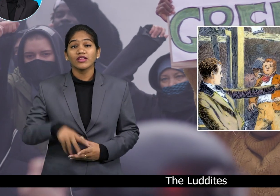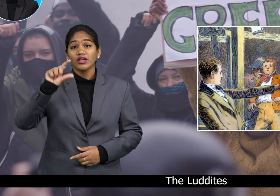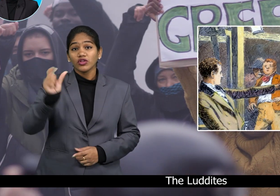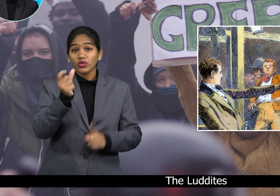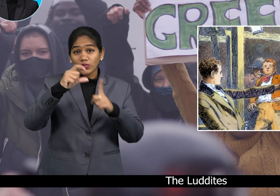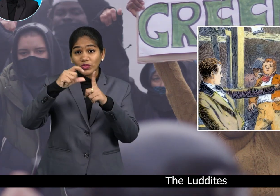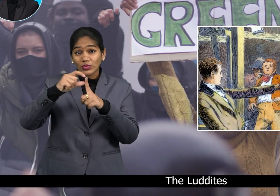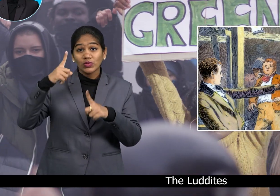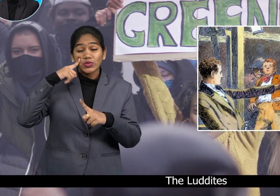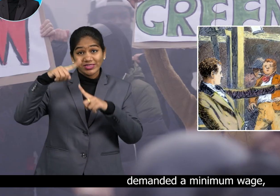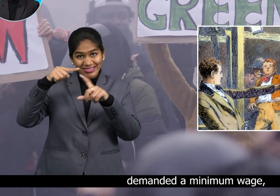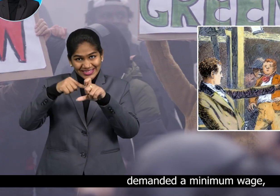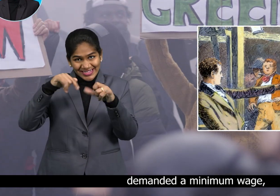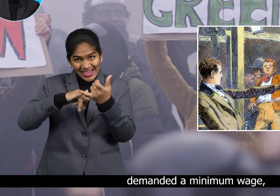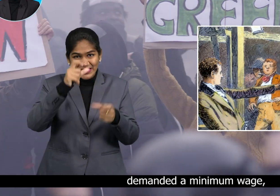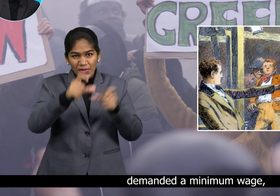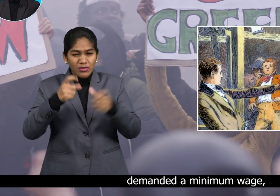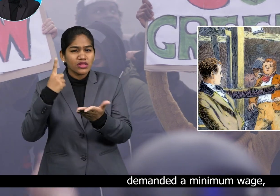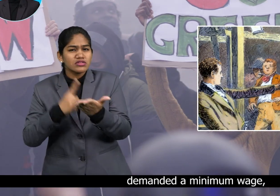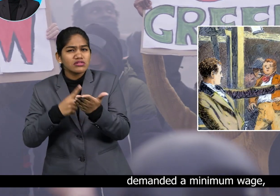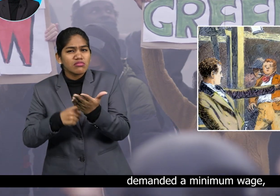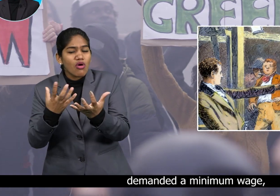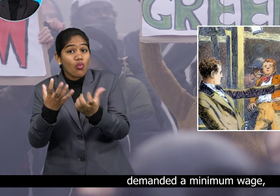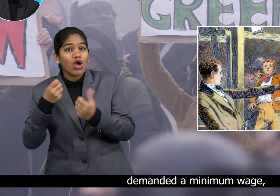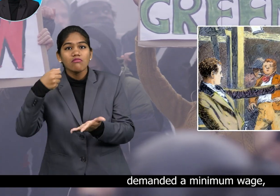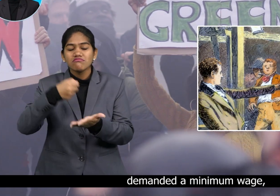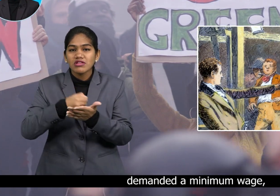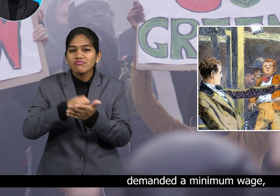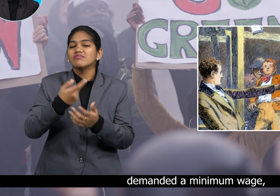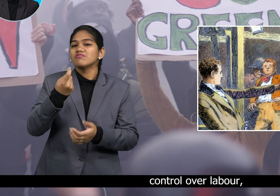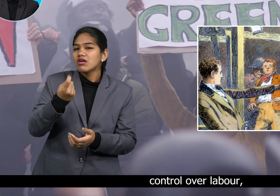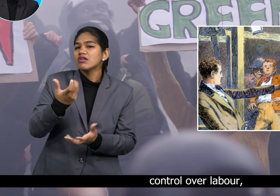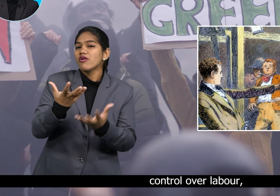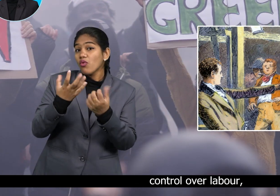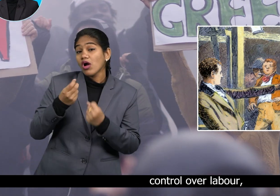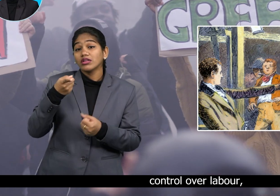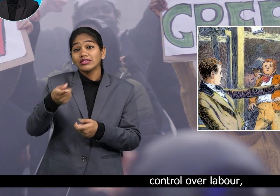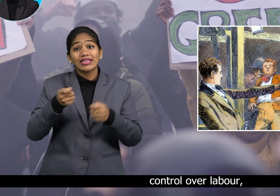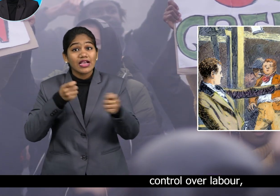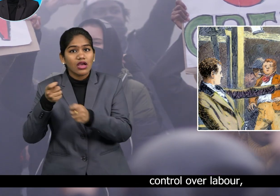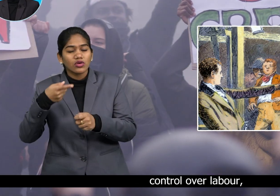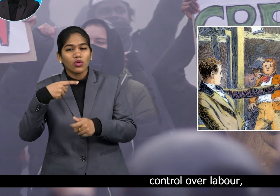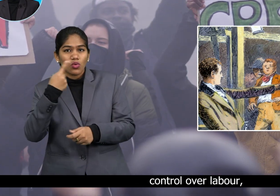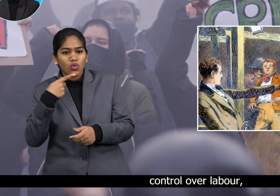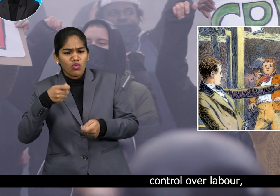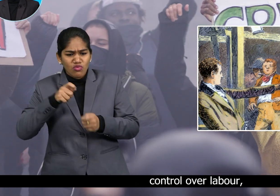The Luddites demanded a minimum wage, control over labor,